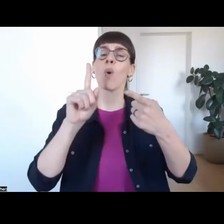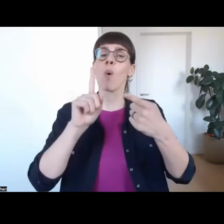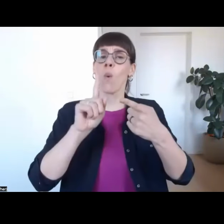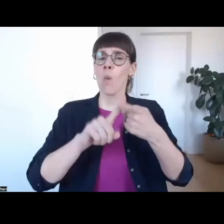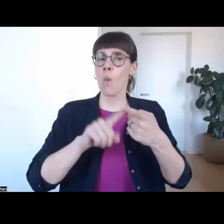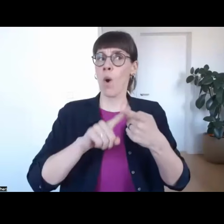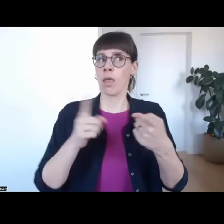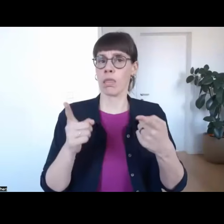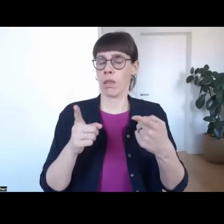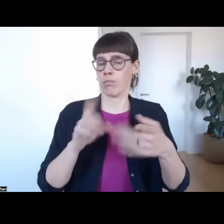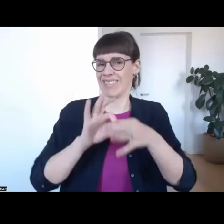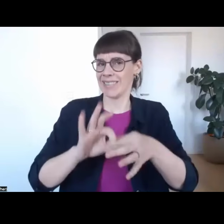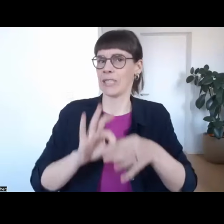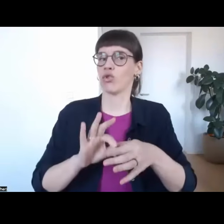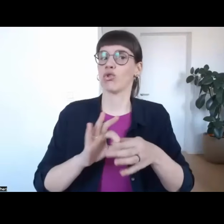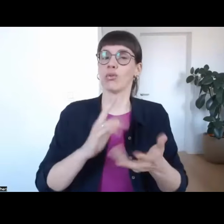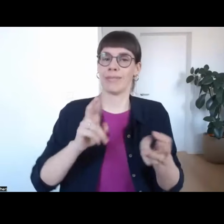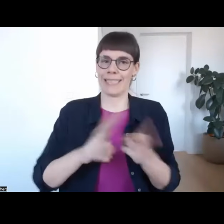So in terms of research topics,